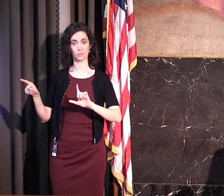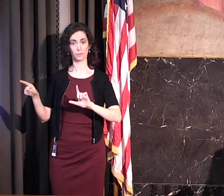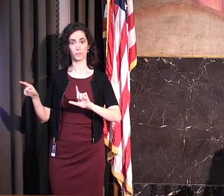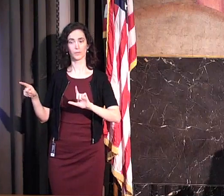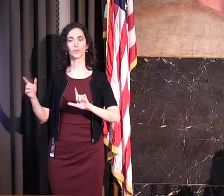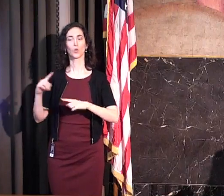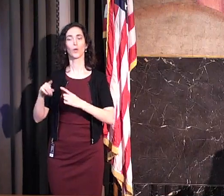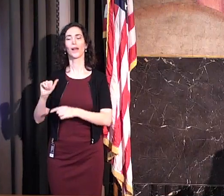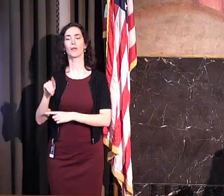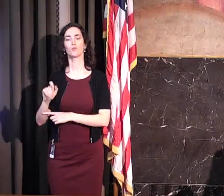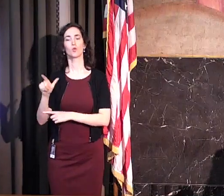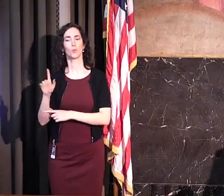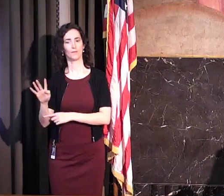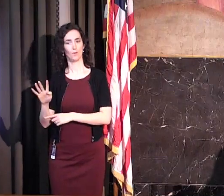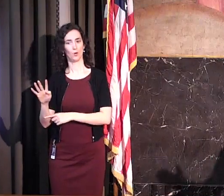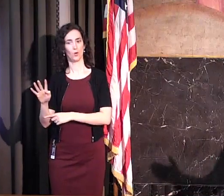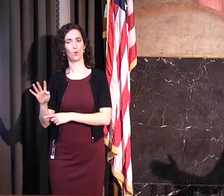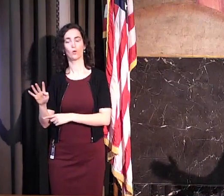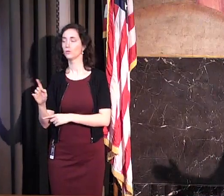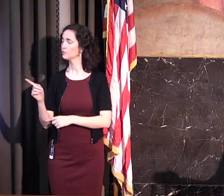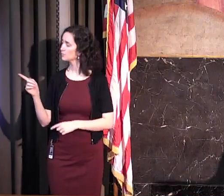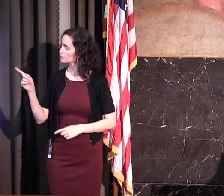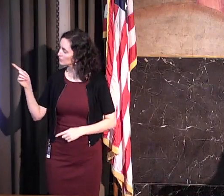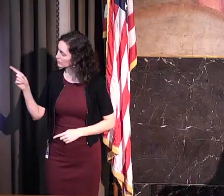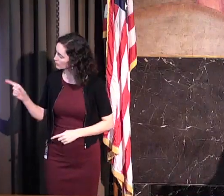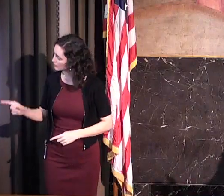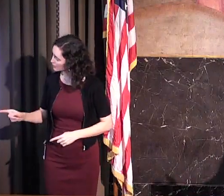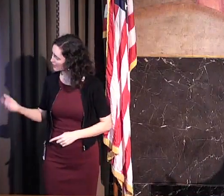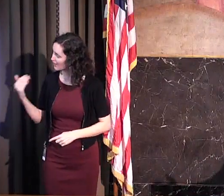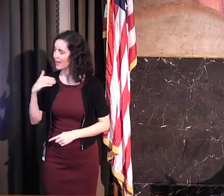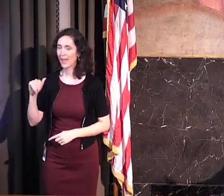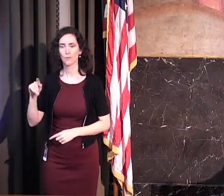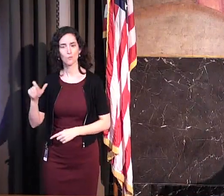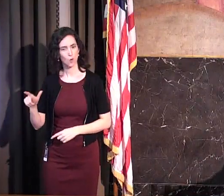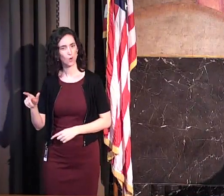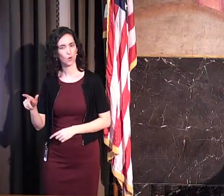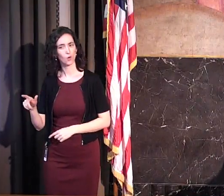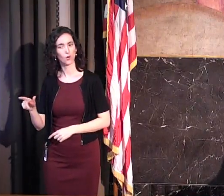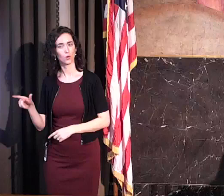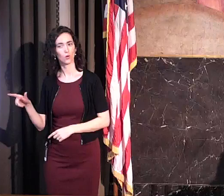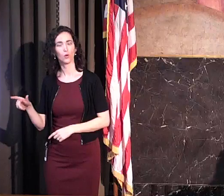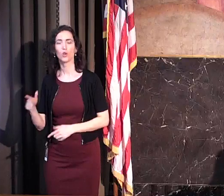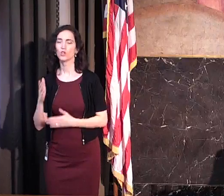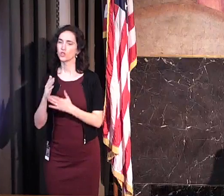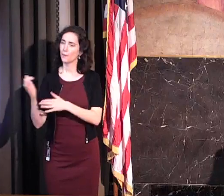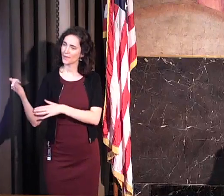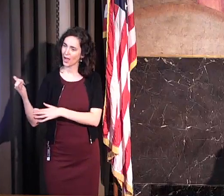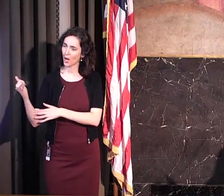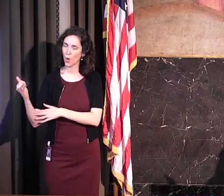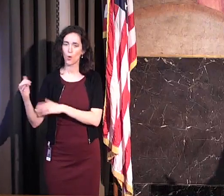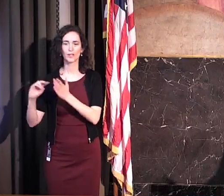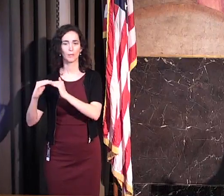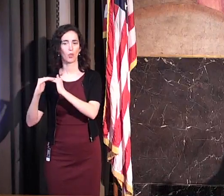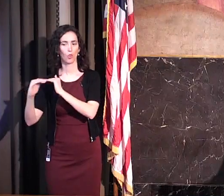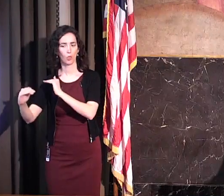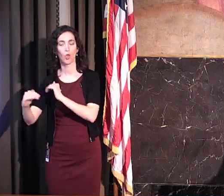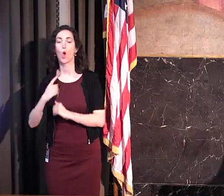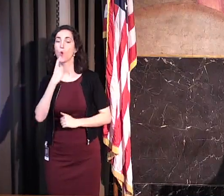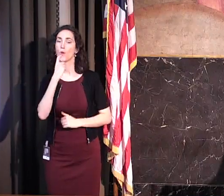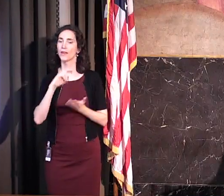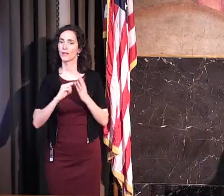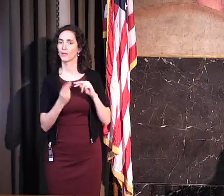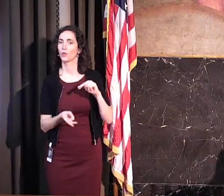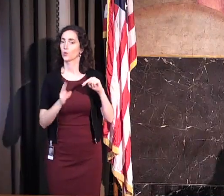was April 24th. And this is how it looked. You see a little bit of yellow, which is plateau. You see a little bit of red, which